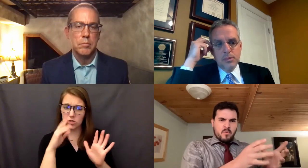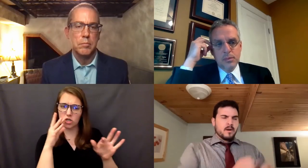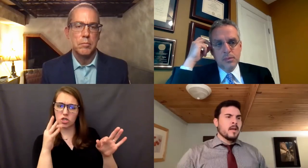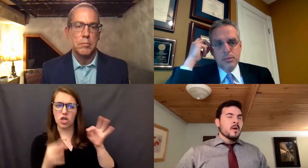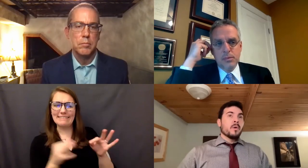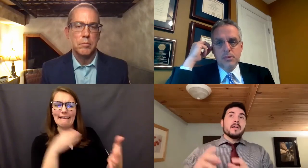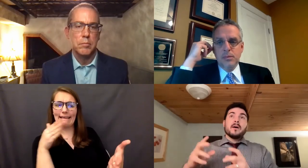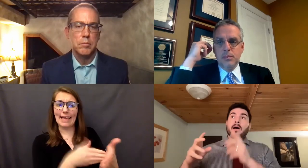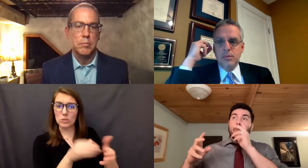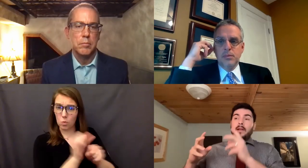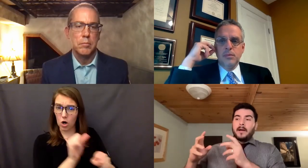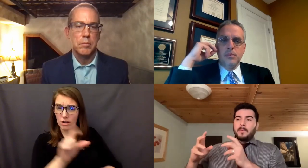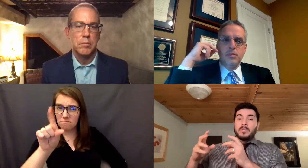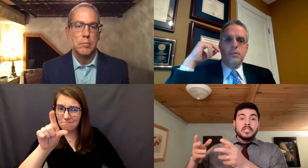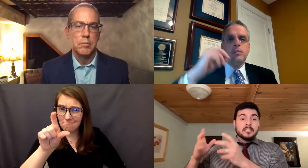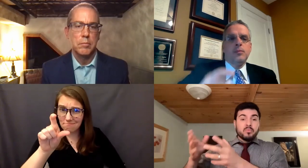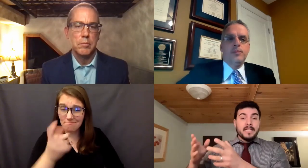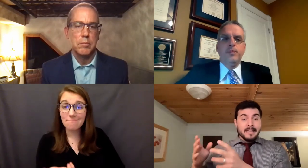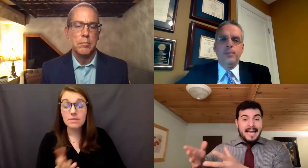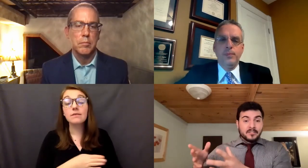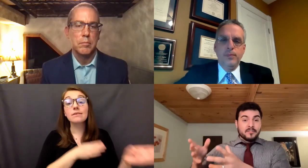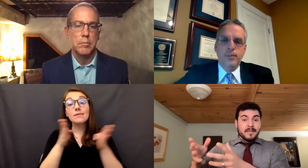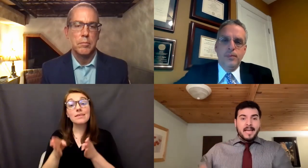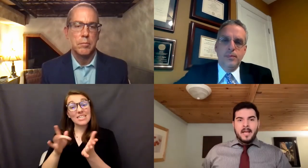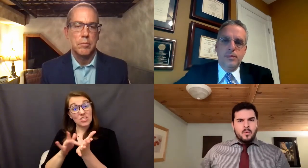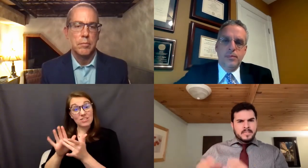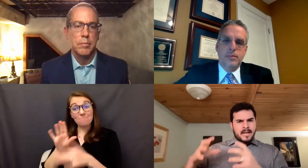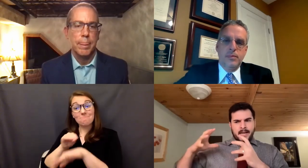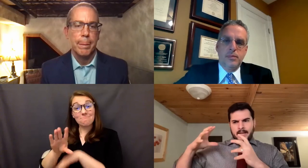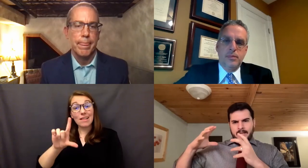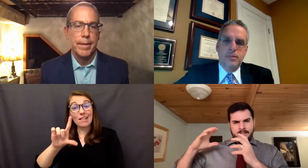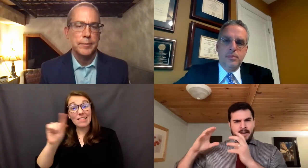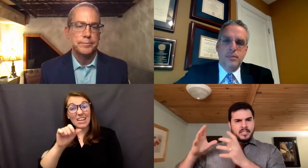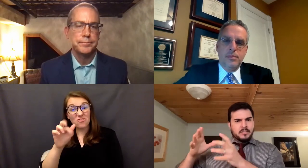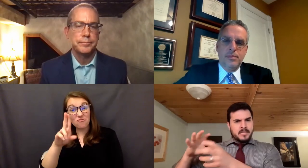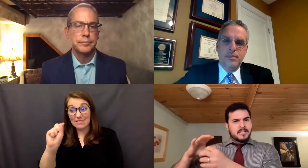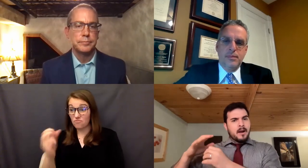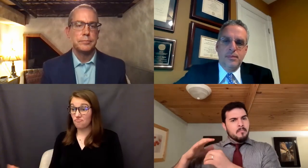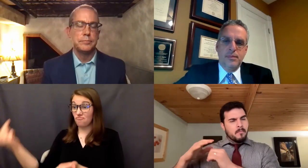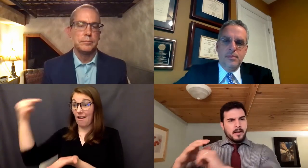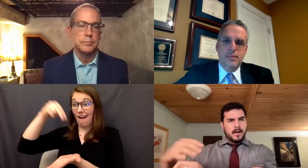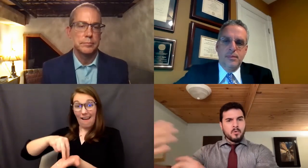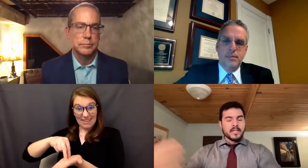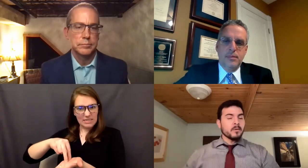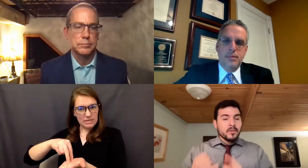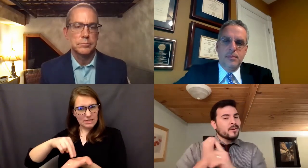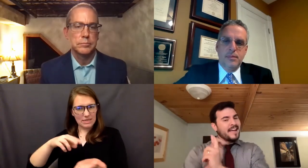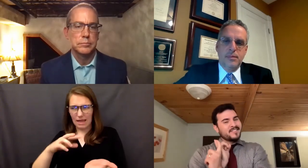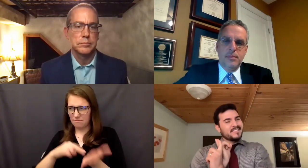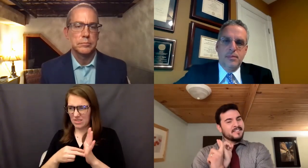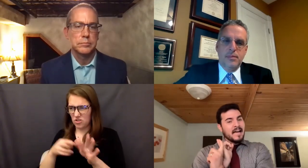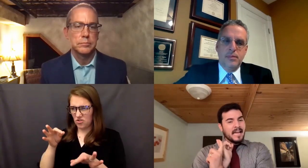critique of work? When Jesus raised Lazarus from the dead, was that a divine judgment against our mortality? Well,